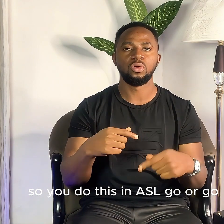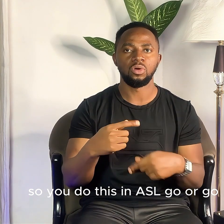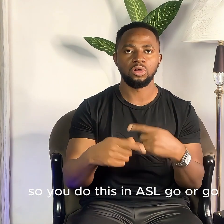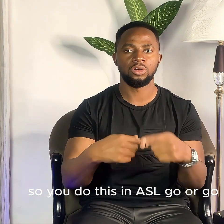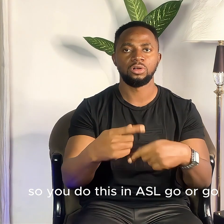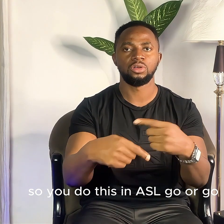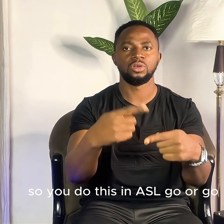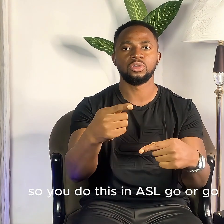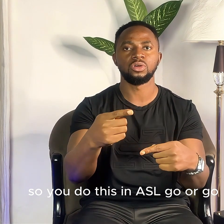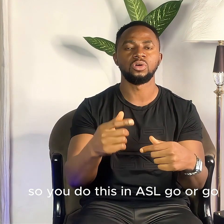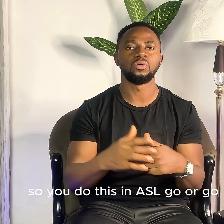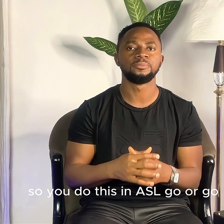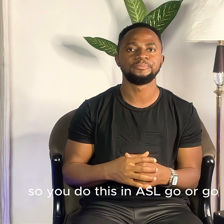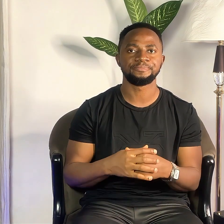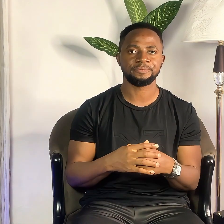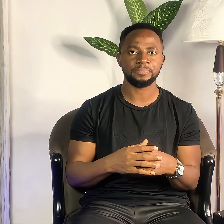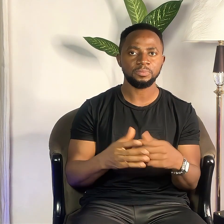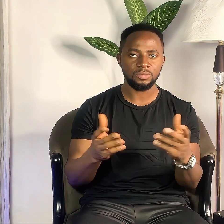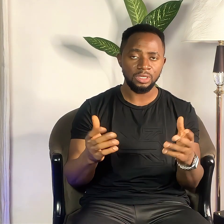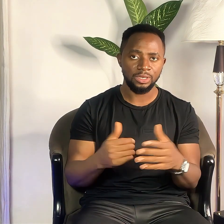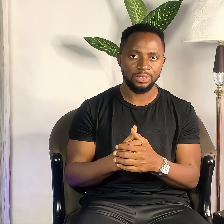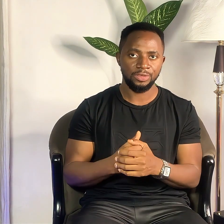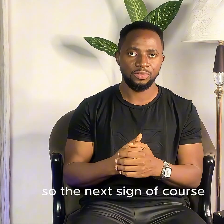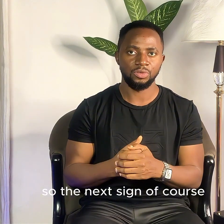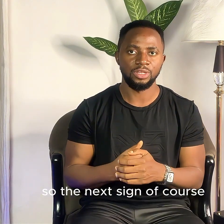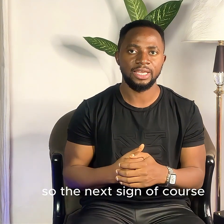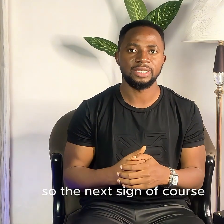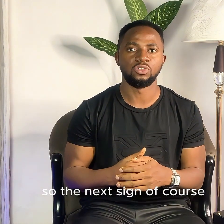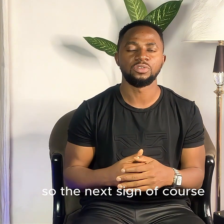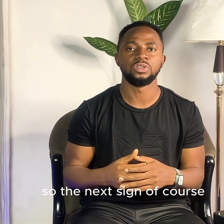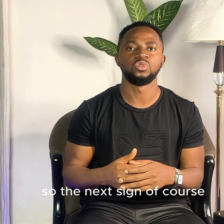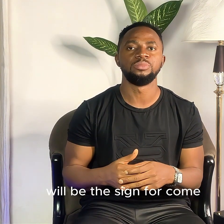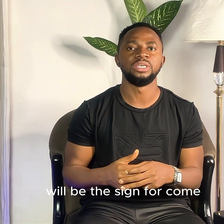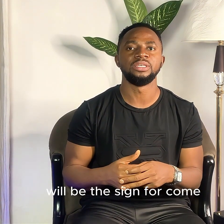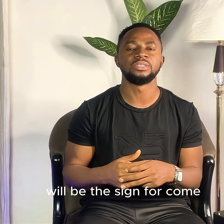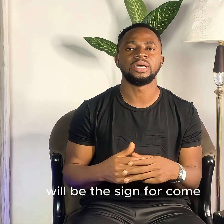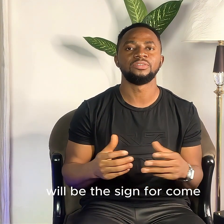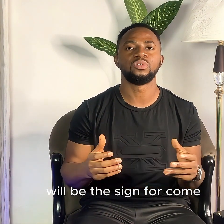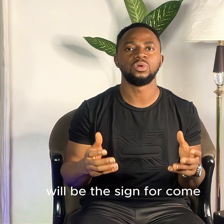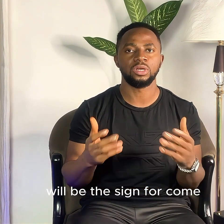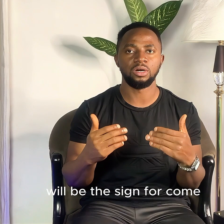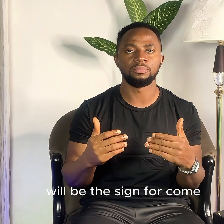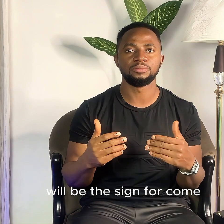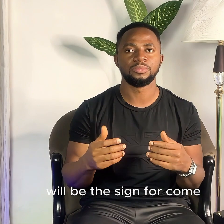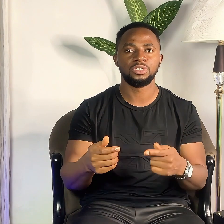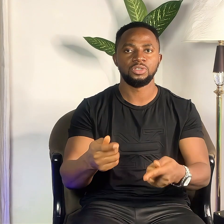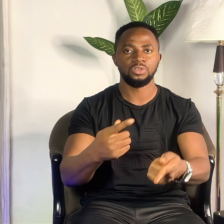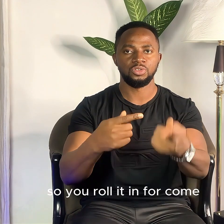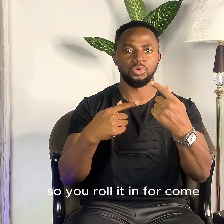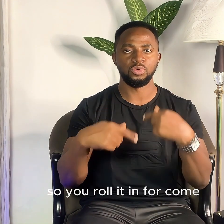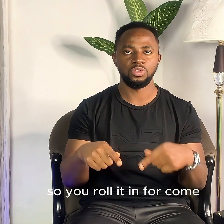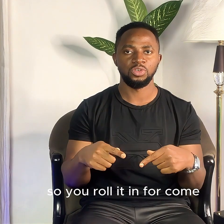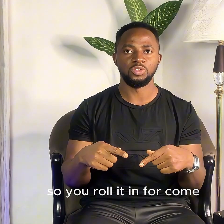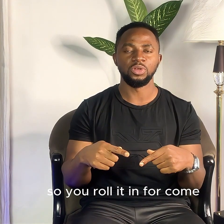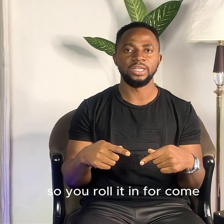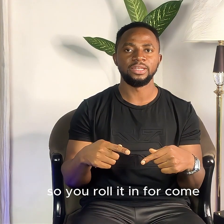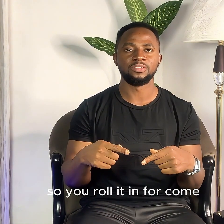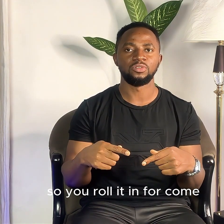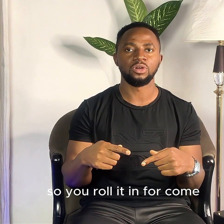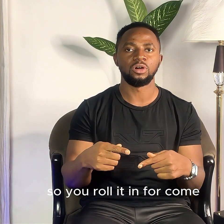or go. So the next sign, of course, will be the sign for come. So you roll it in for come.